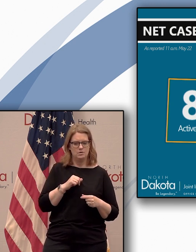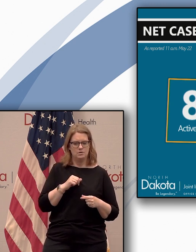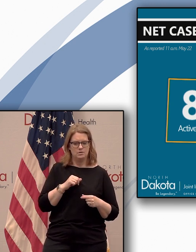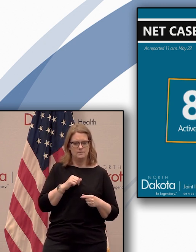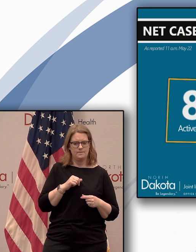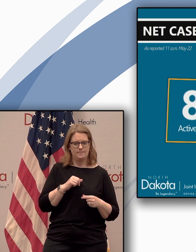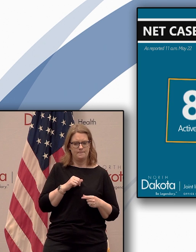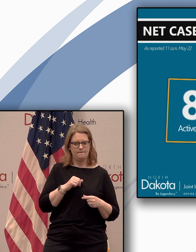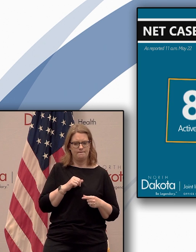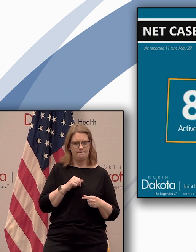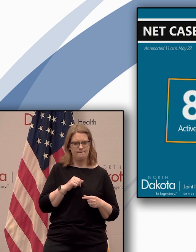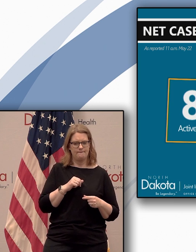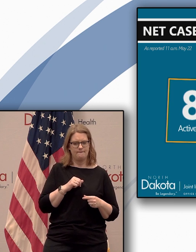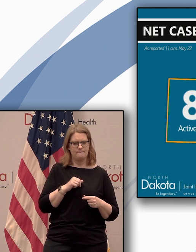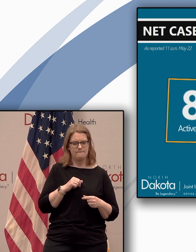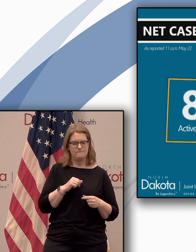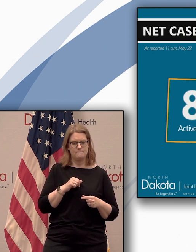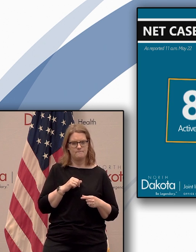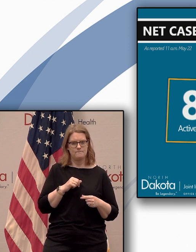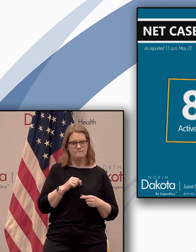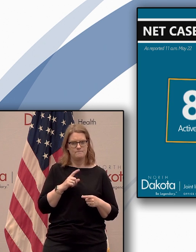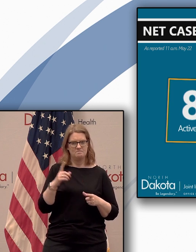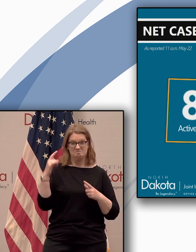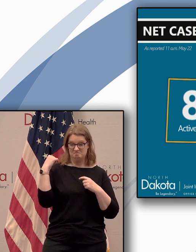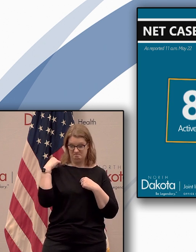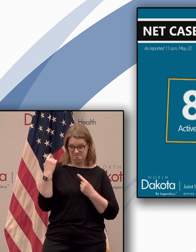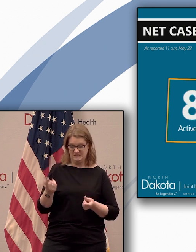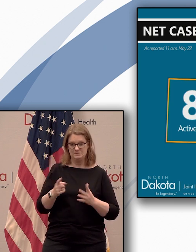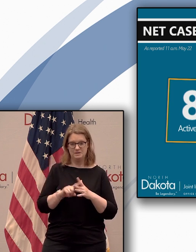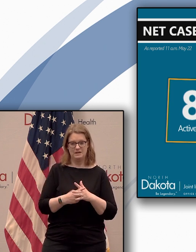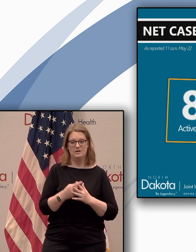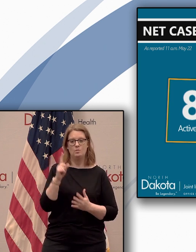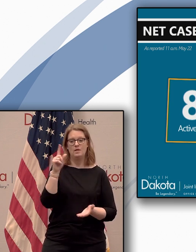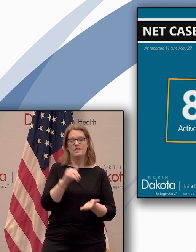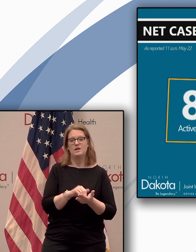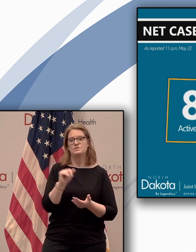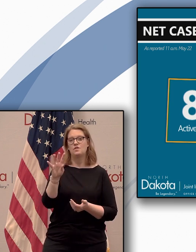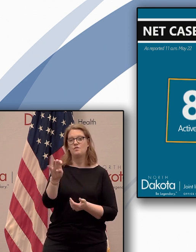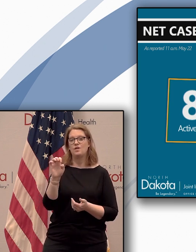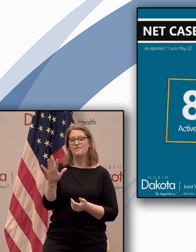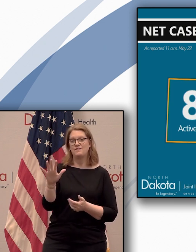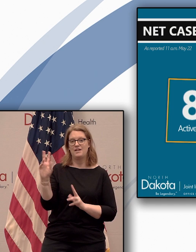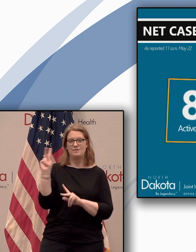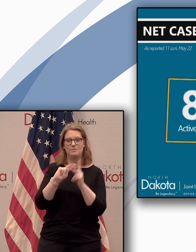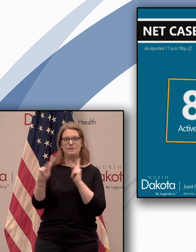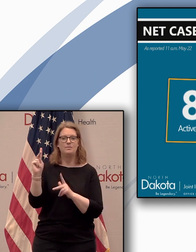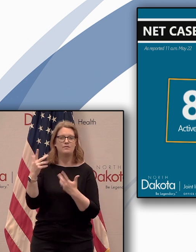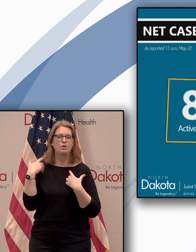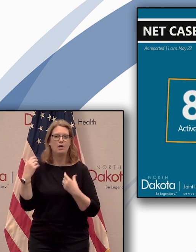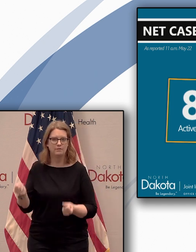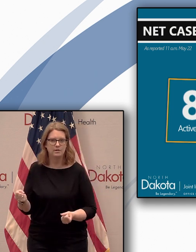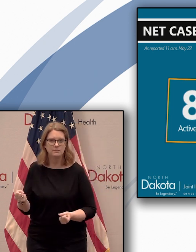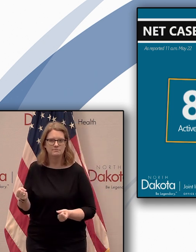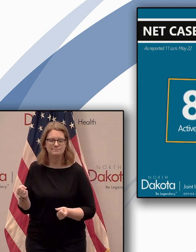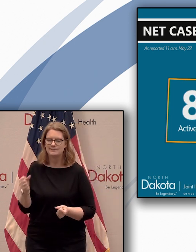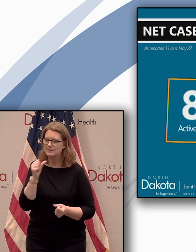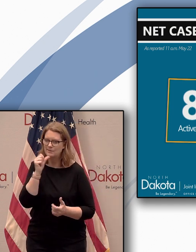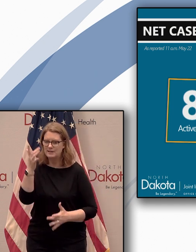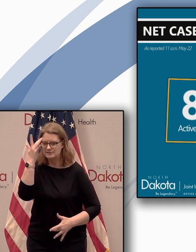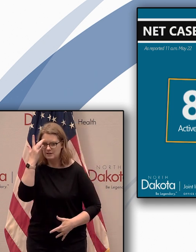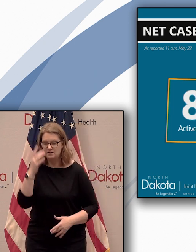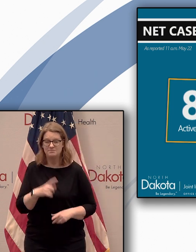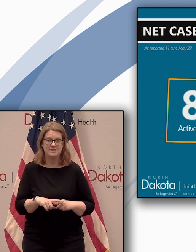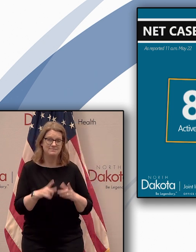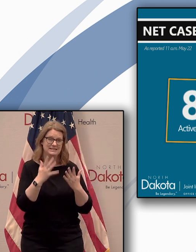out of this entire journey we've been on, 1,405 individuals have recovered, and sadly there have